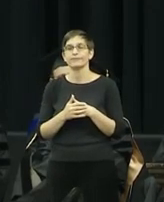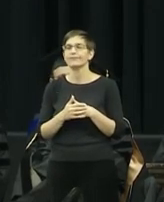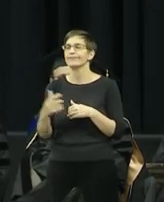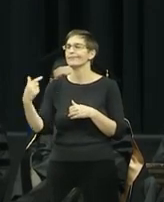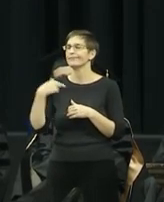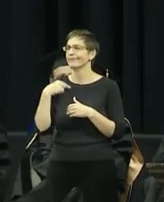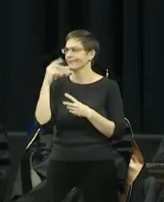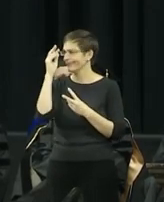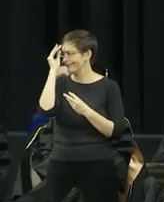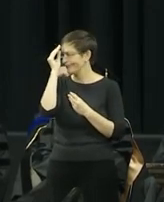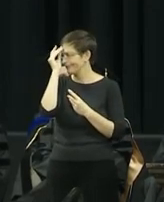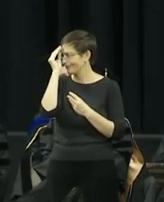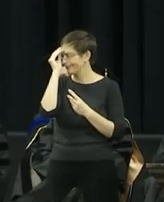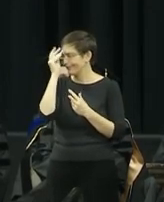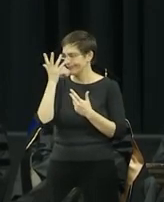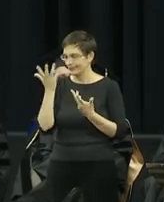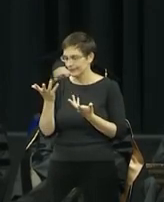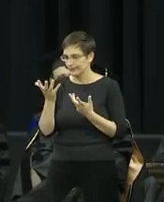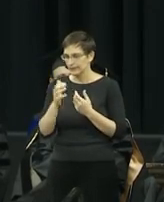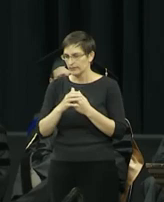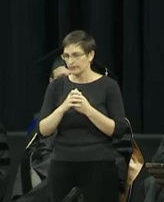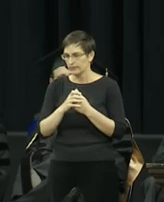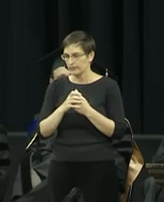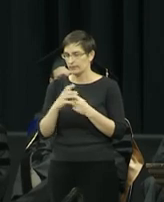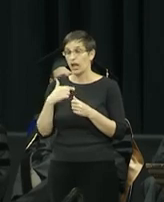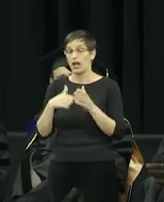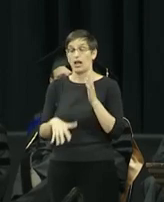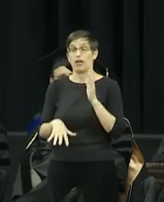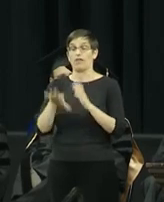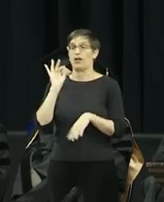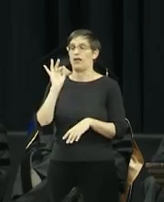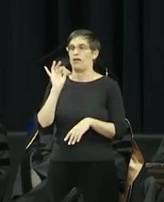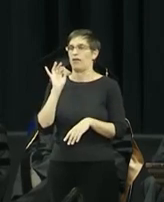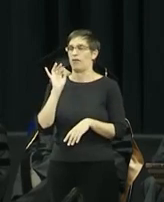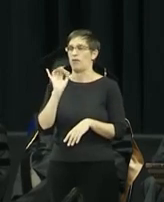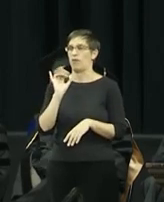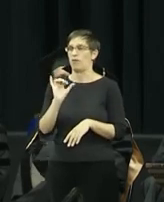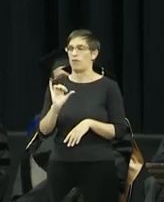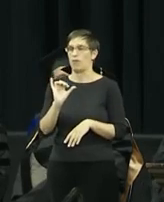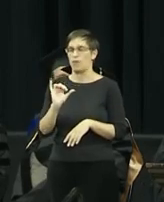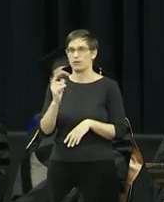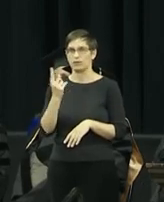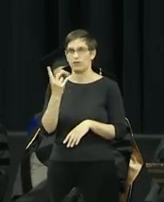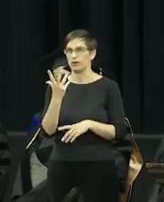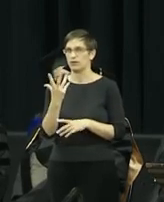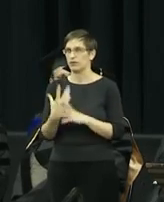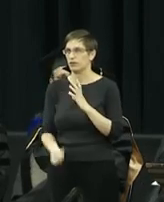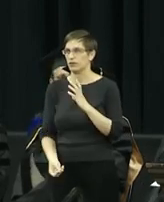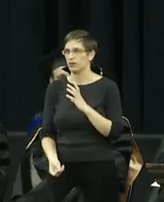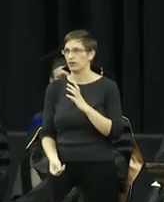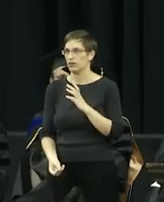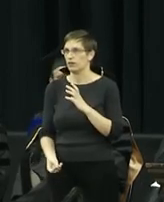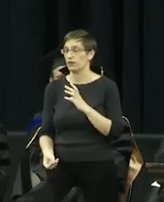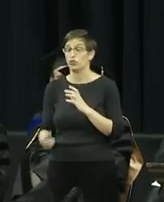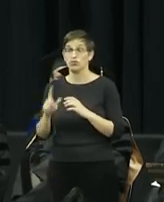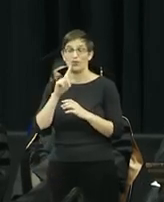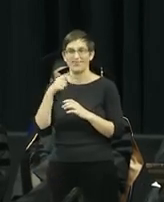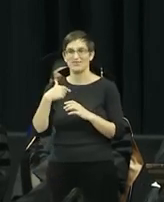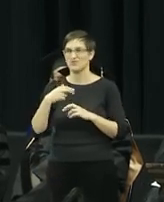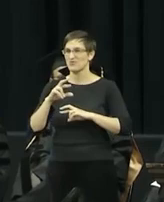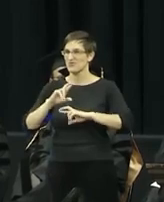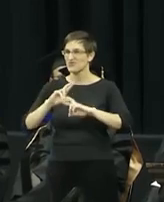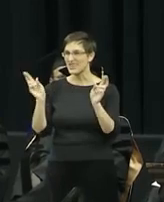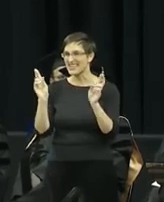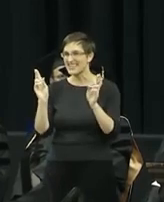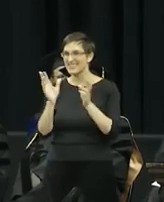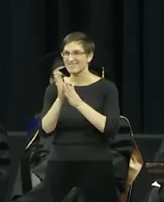I contemplated those very questions and in them discovered a very big shortcoming in my own life. I was bright-eyed, I was